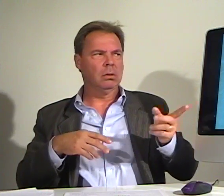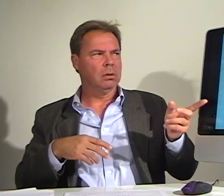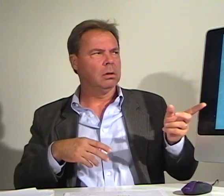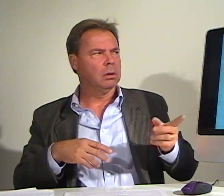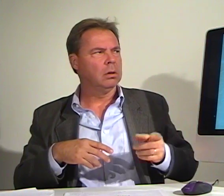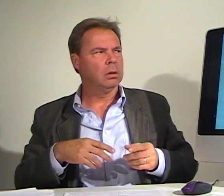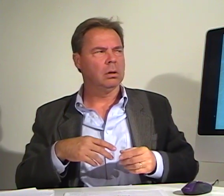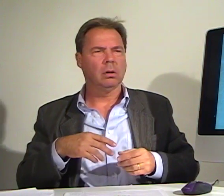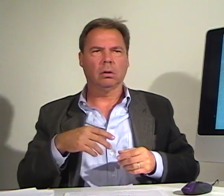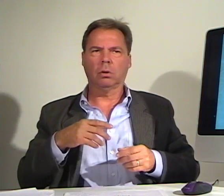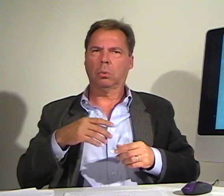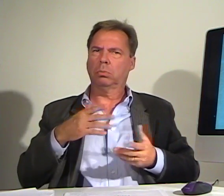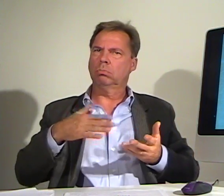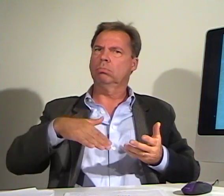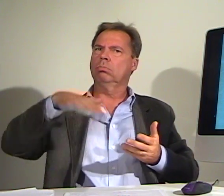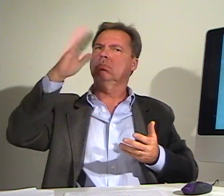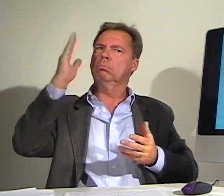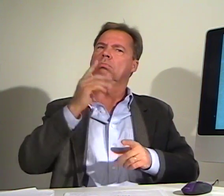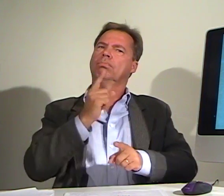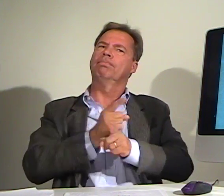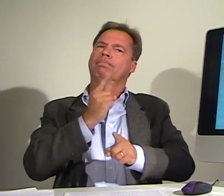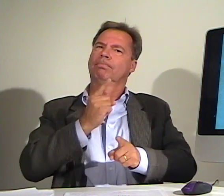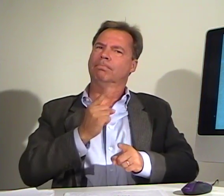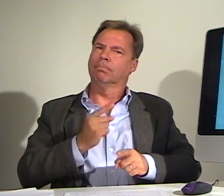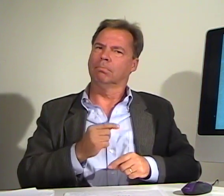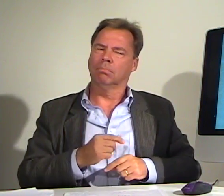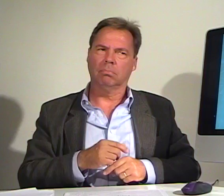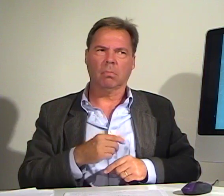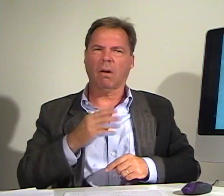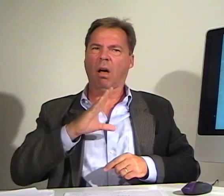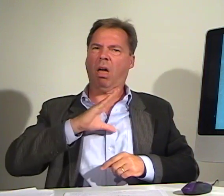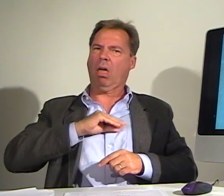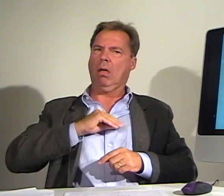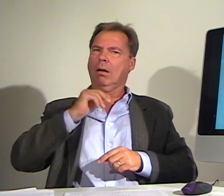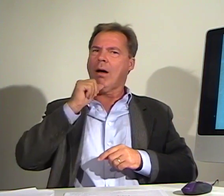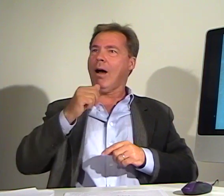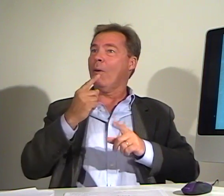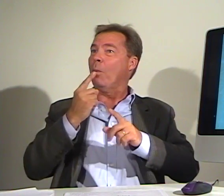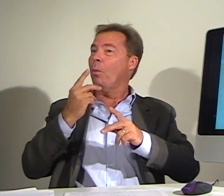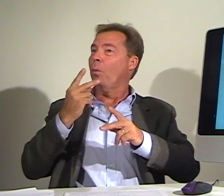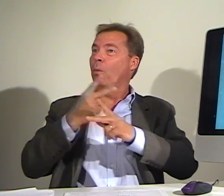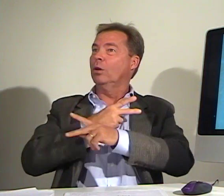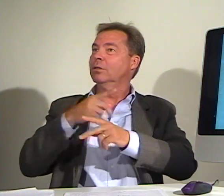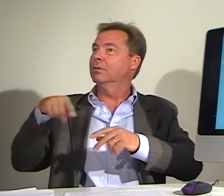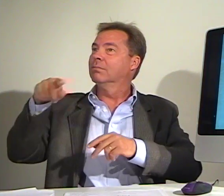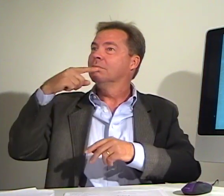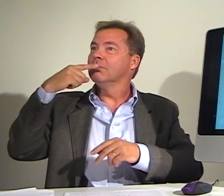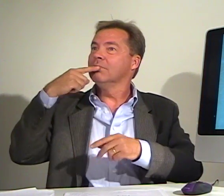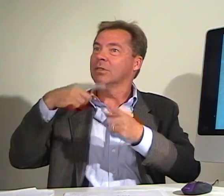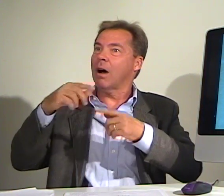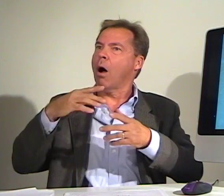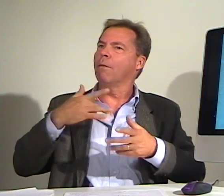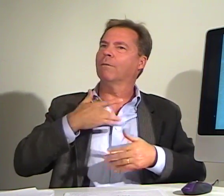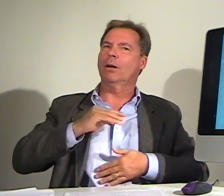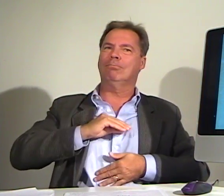how important this is for deaf youth. And also to help deaf youth grow up and really have a strong sense